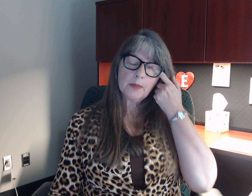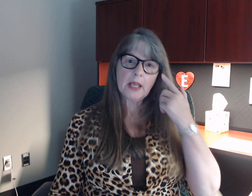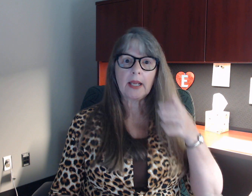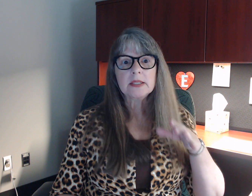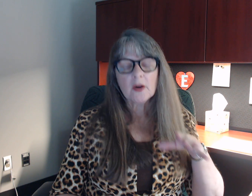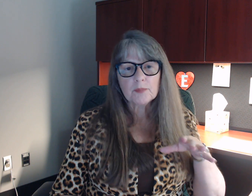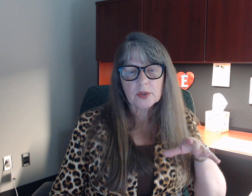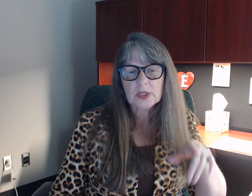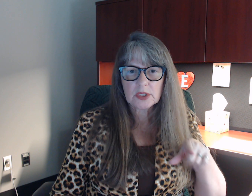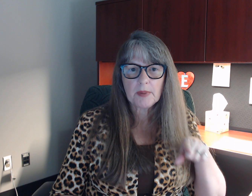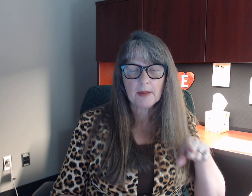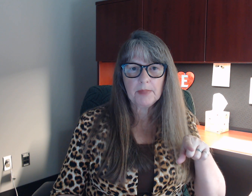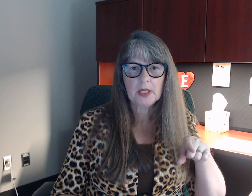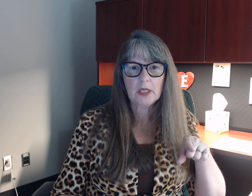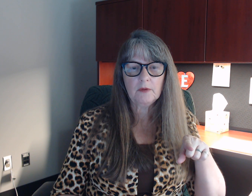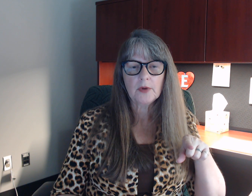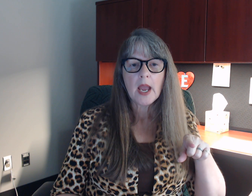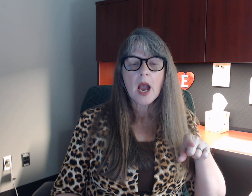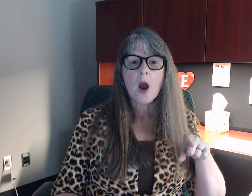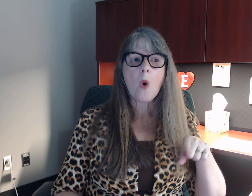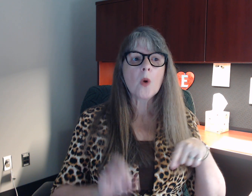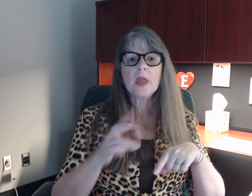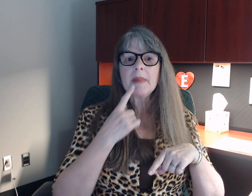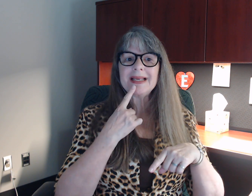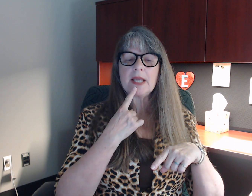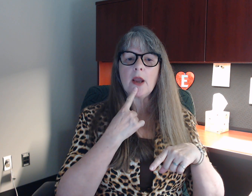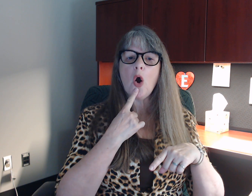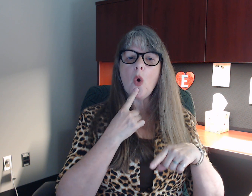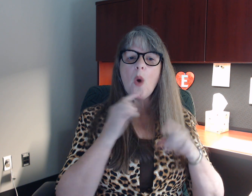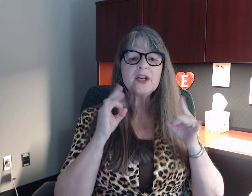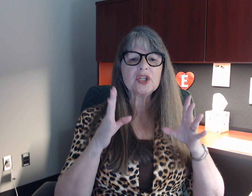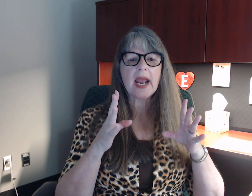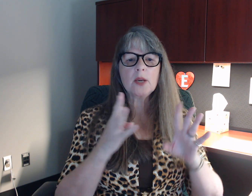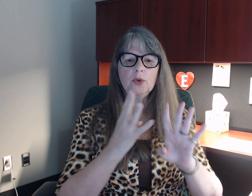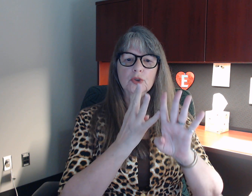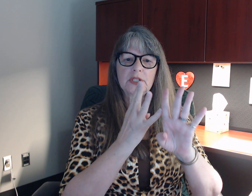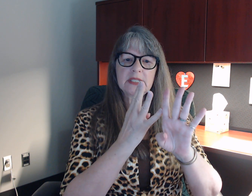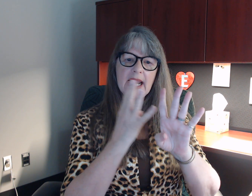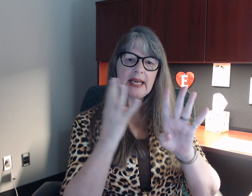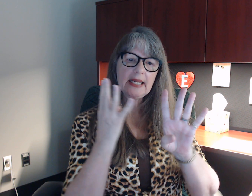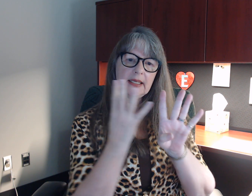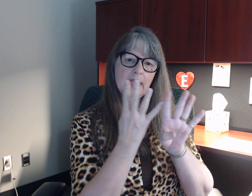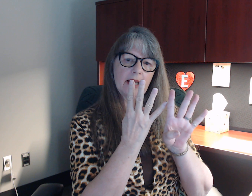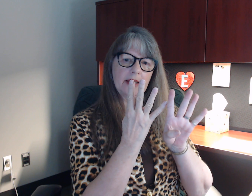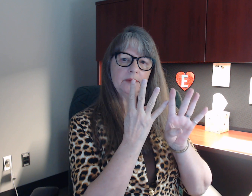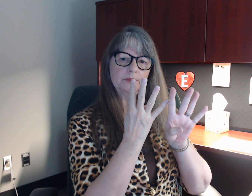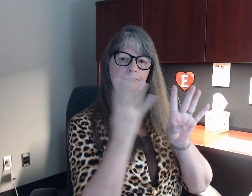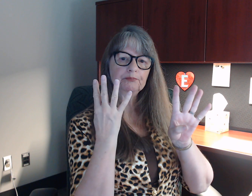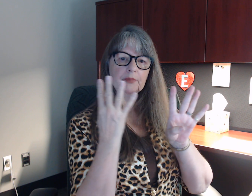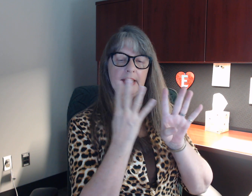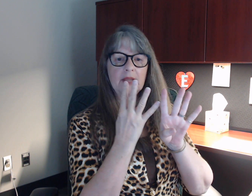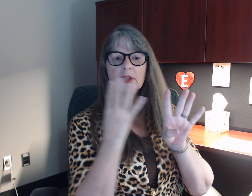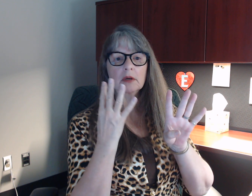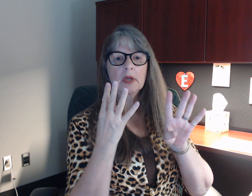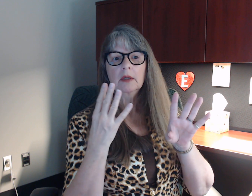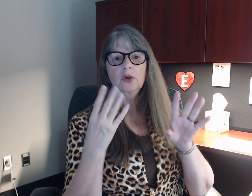like a deaf person's pet peeve, or they may say, "Oh, I just hate it when you're standing in line." Like at the